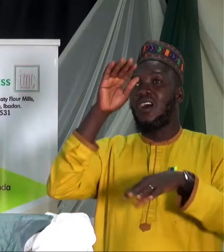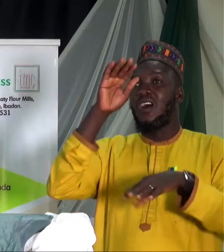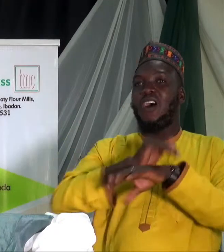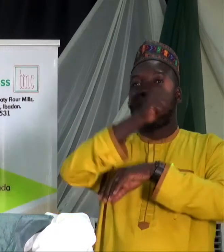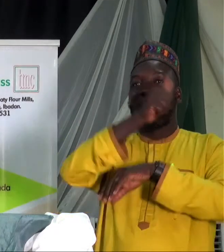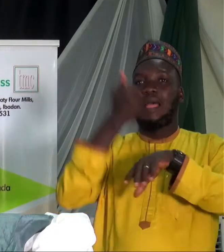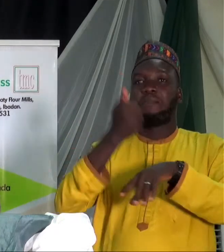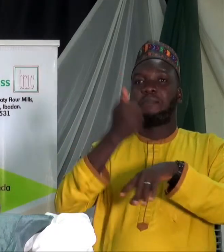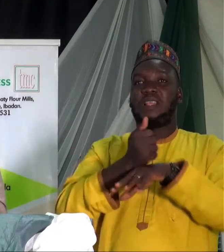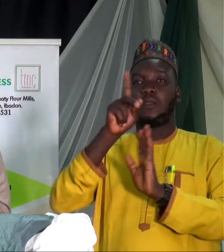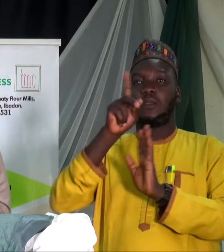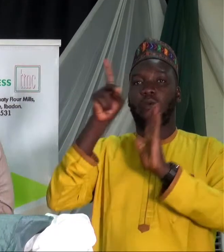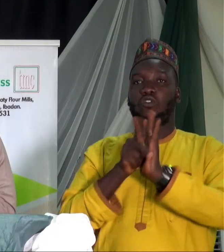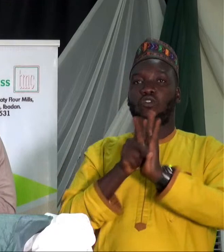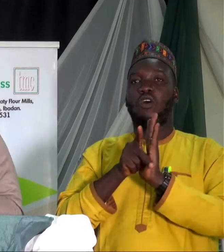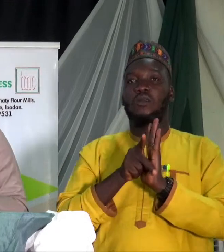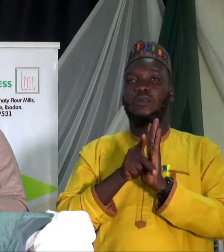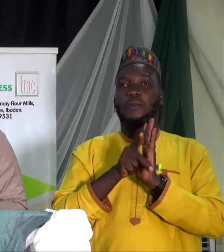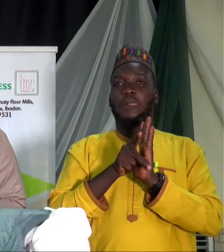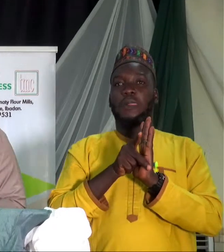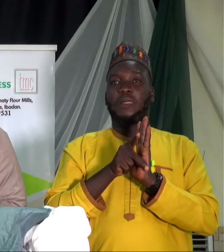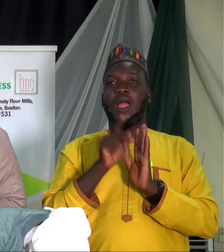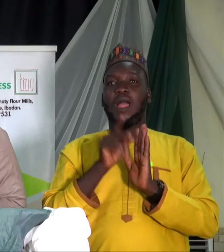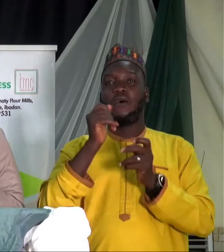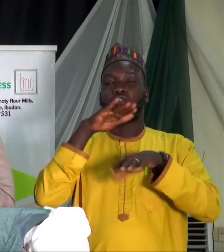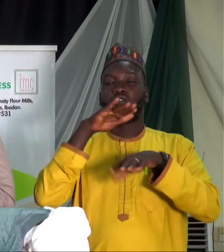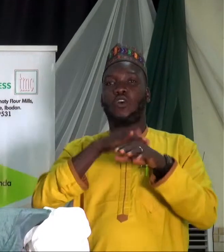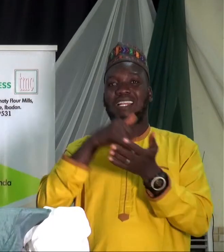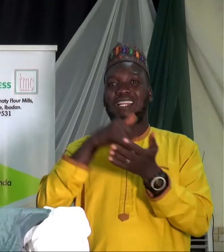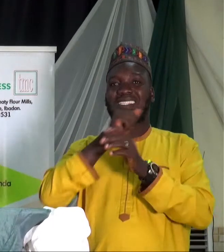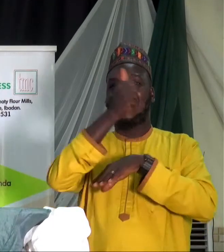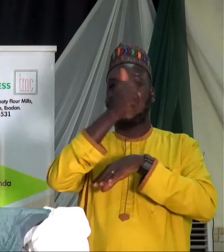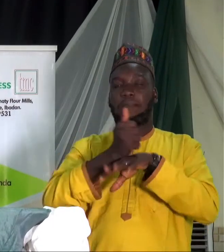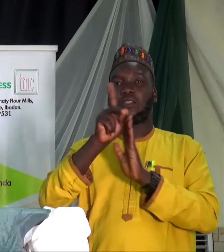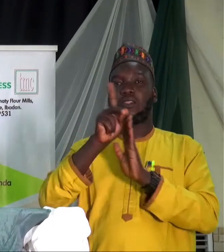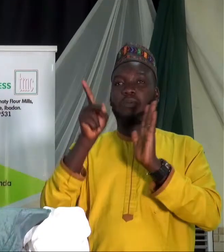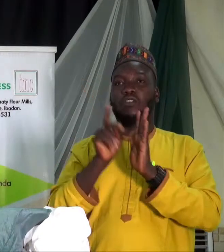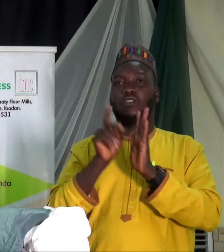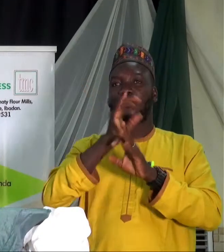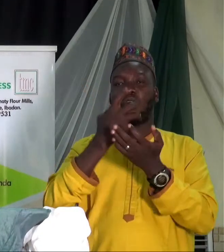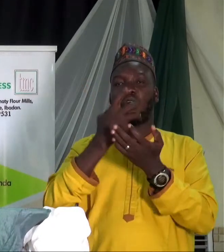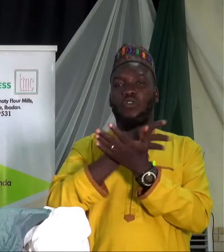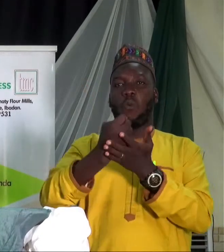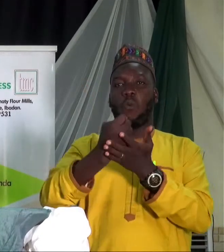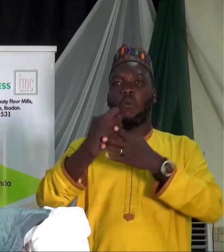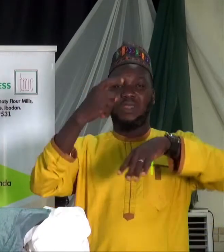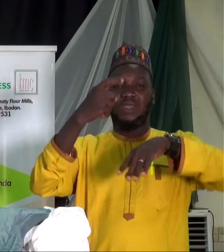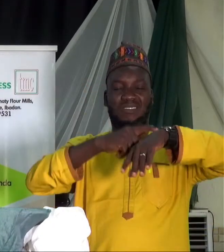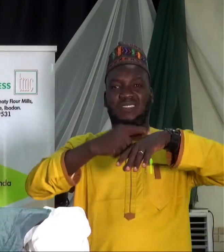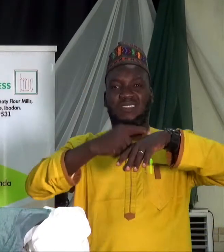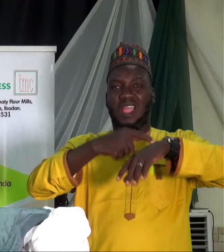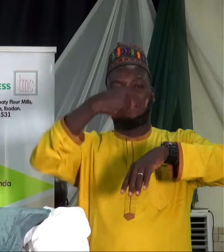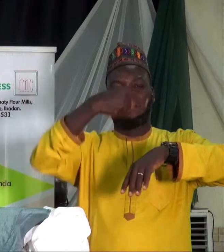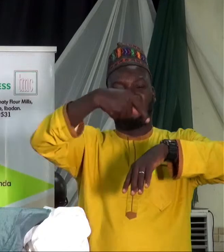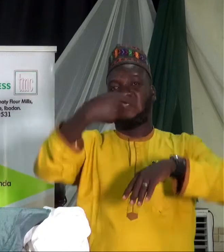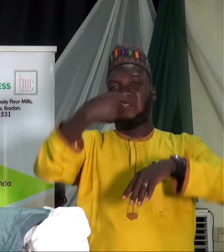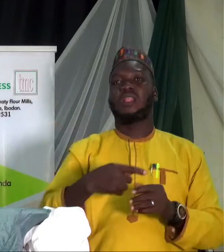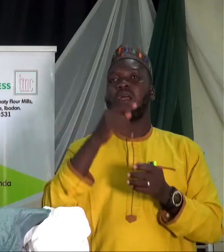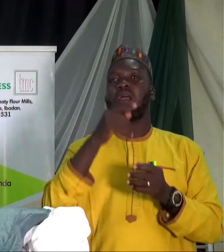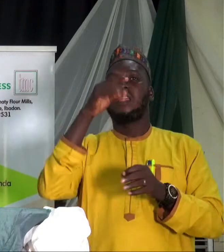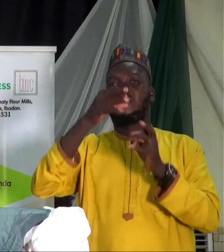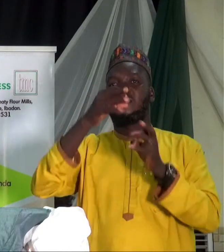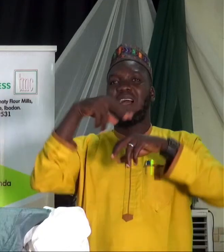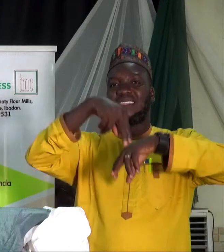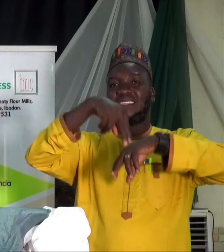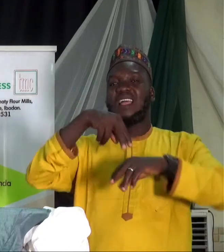protocol anybody will establish protocol but I don't want to waste time further to so, move stand on that me will